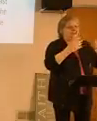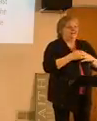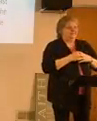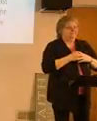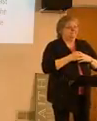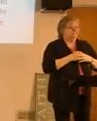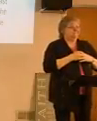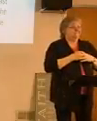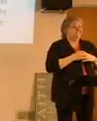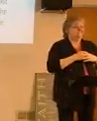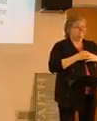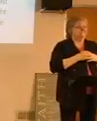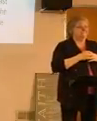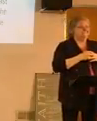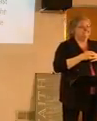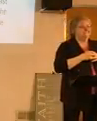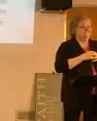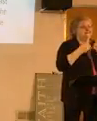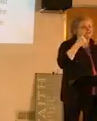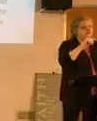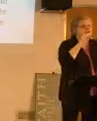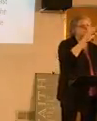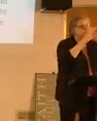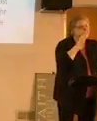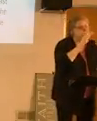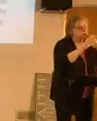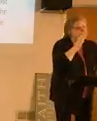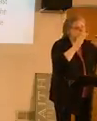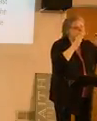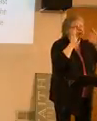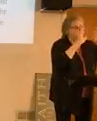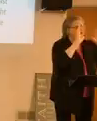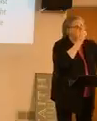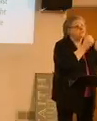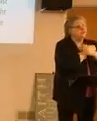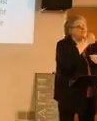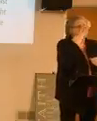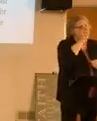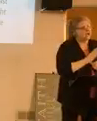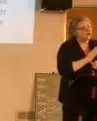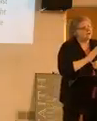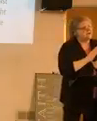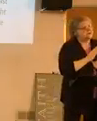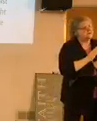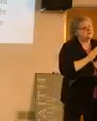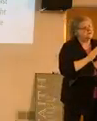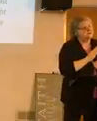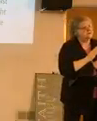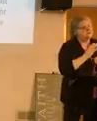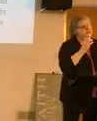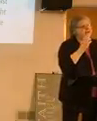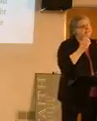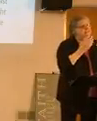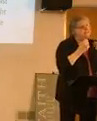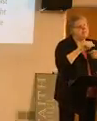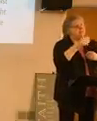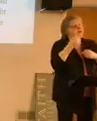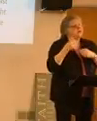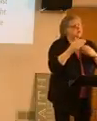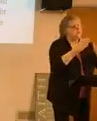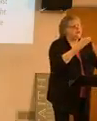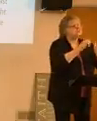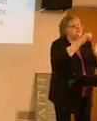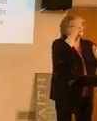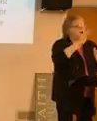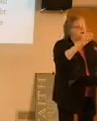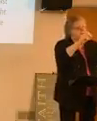There you go. Trying to communicate the wonderful love of God. And lots of other ways that God